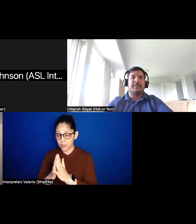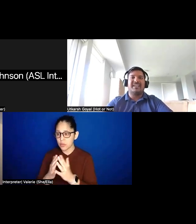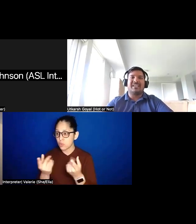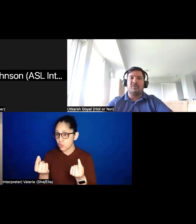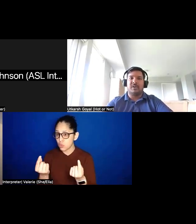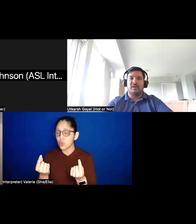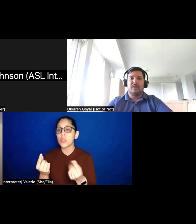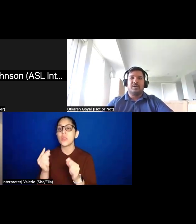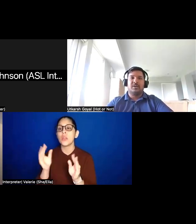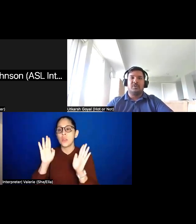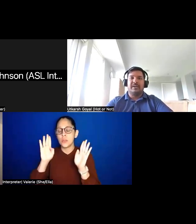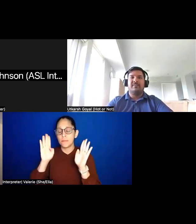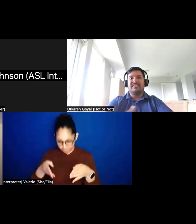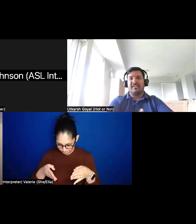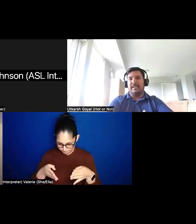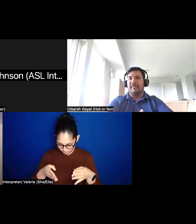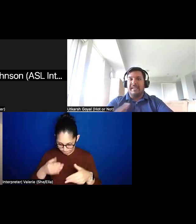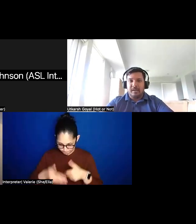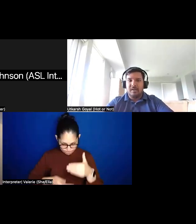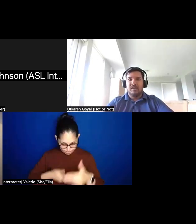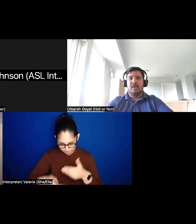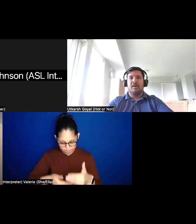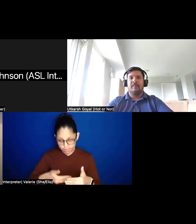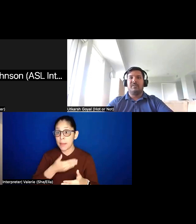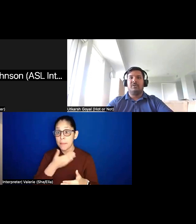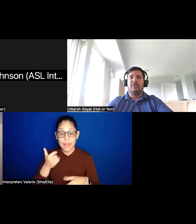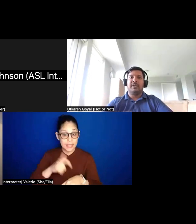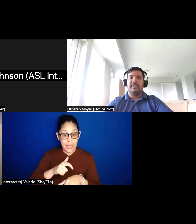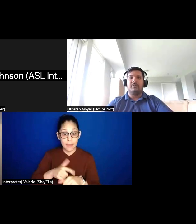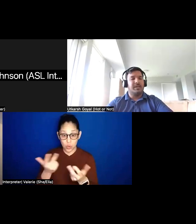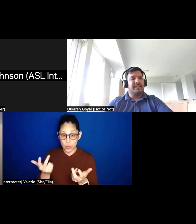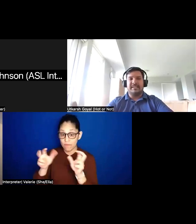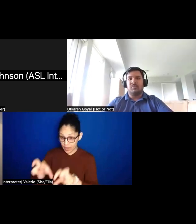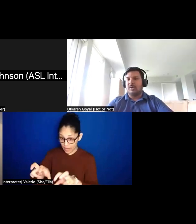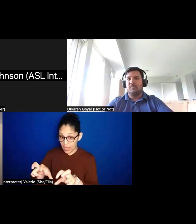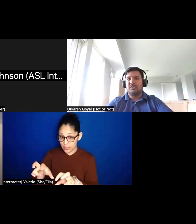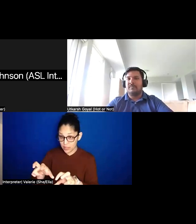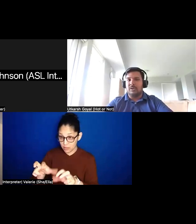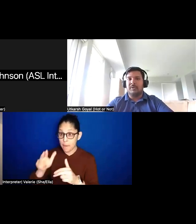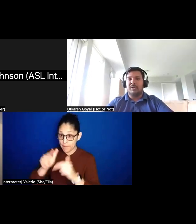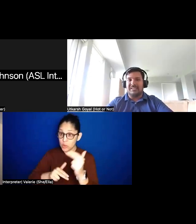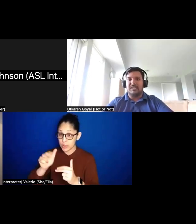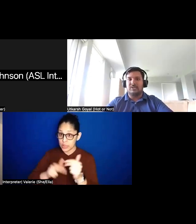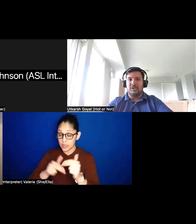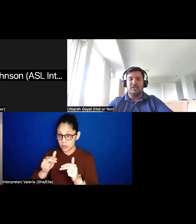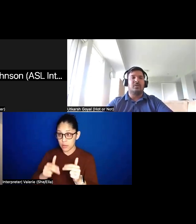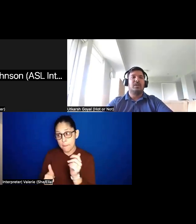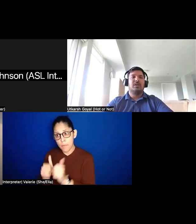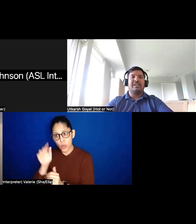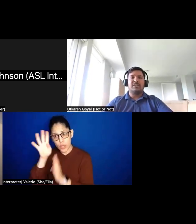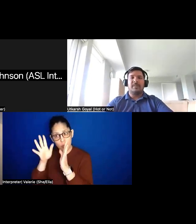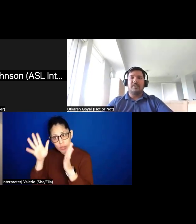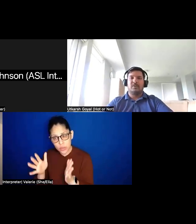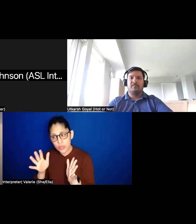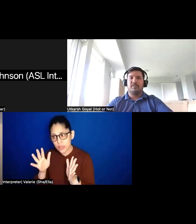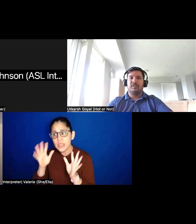because that is the best time you can, you know, invest in building during a downturn. And that is what most of the entrepreneurs actually resorted to.